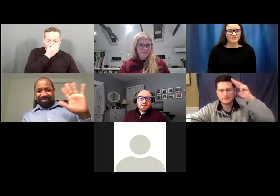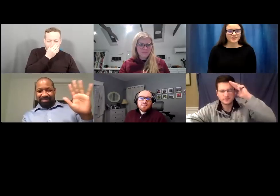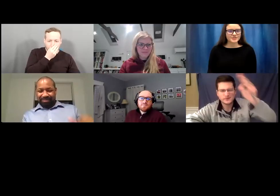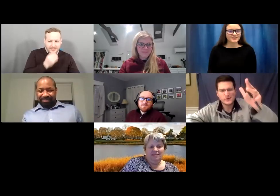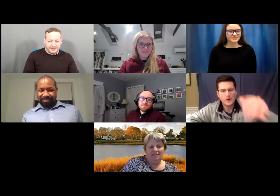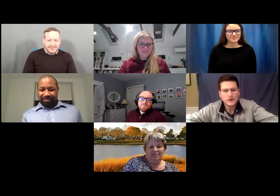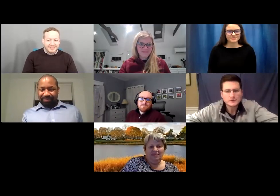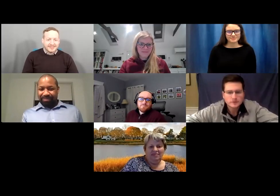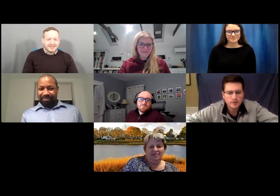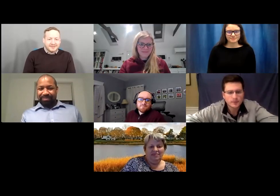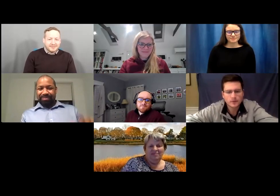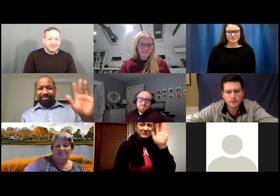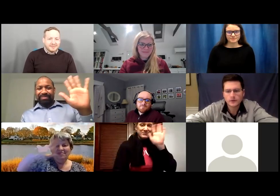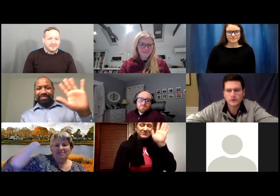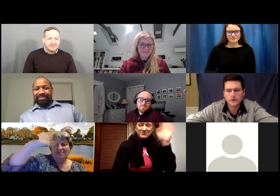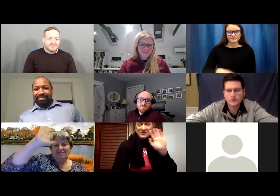Our video's on.